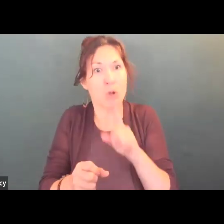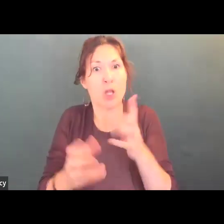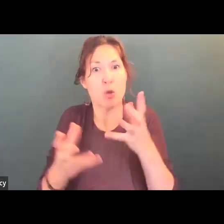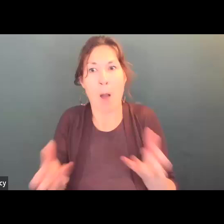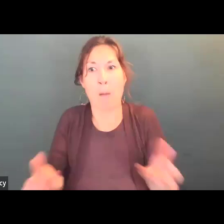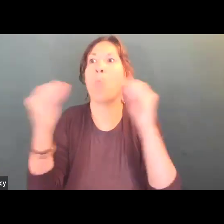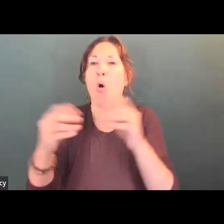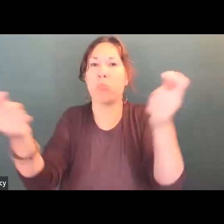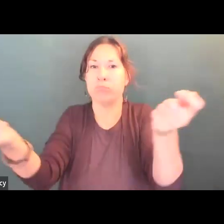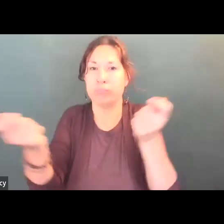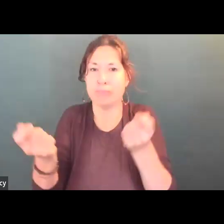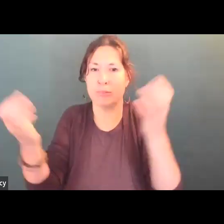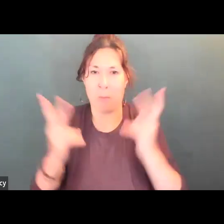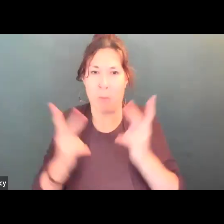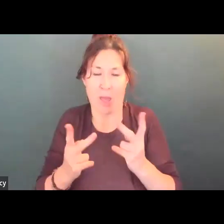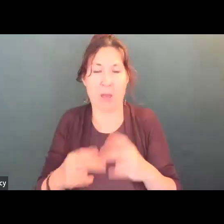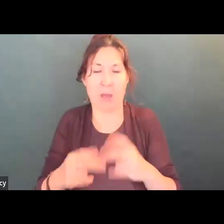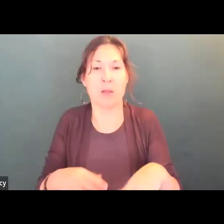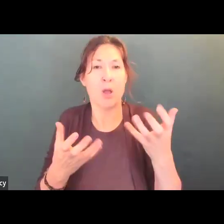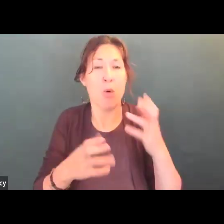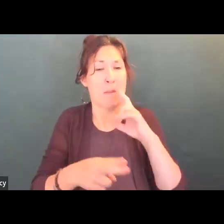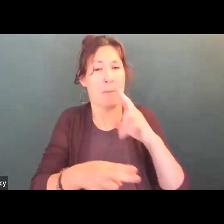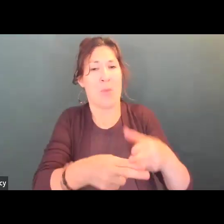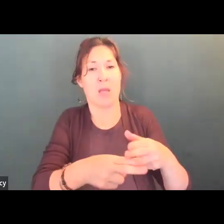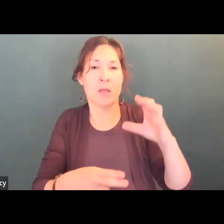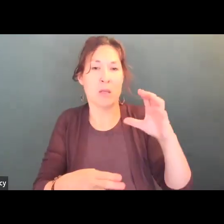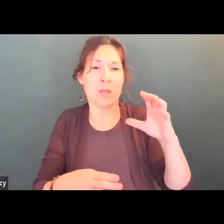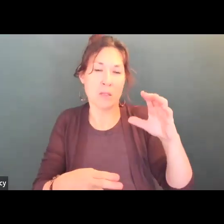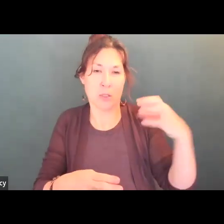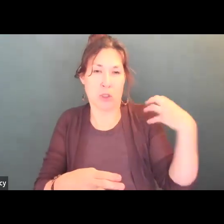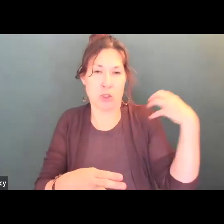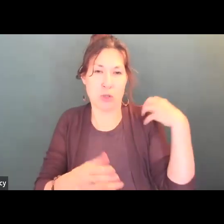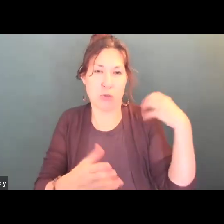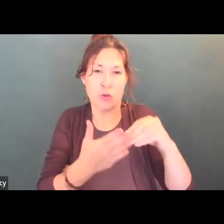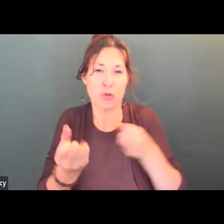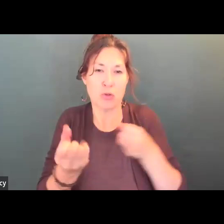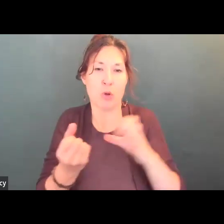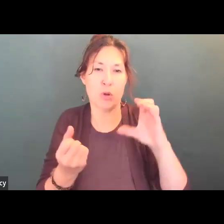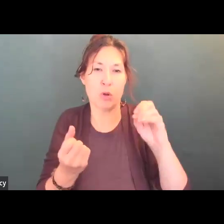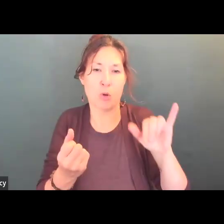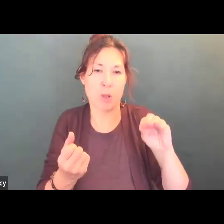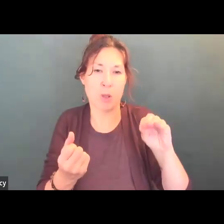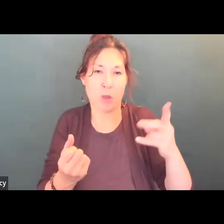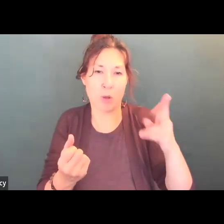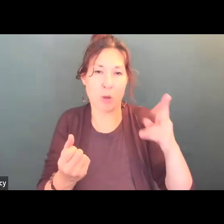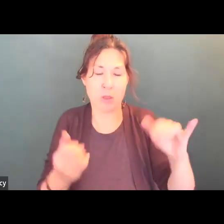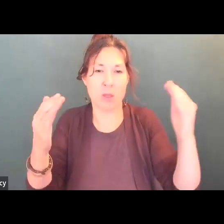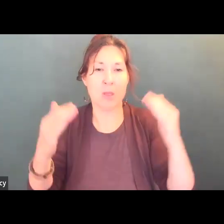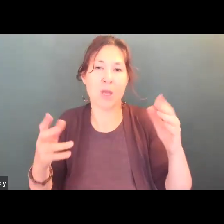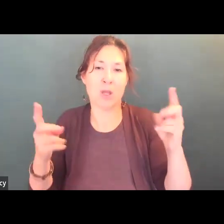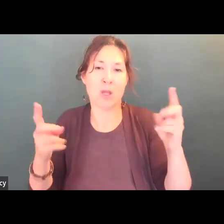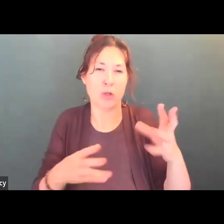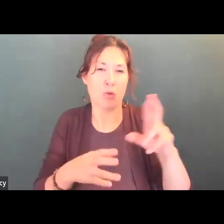give a special shout out to Chief of Student Support, Corey McCarthy, Director of BPS Re-Engagement Center, Manny Allen, and